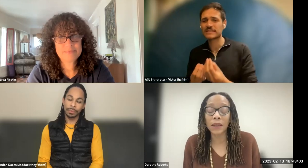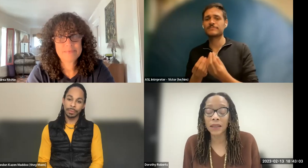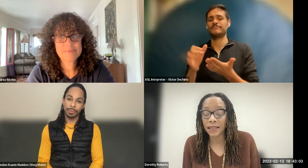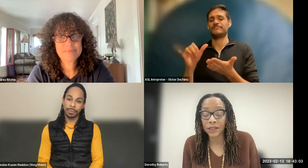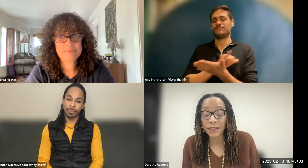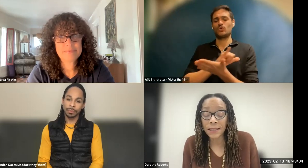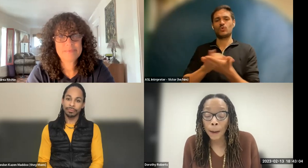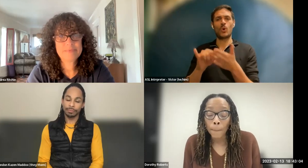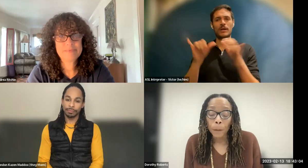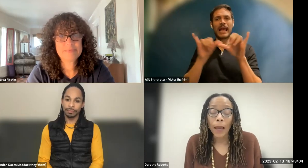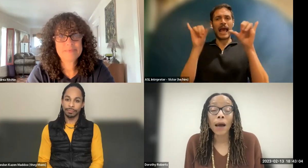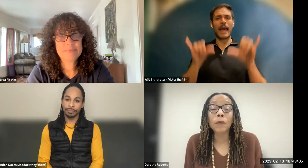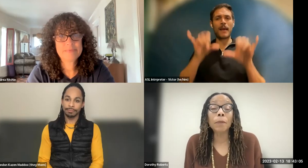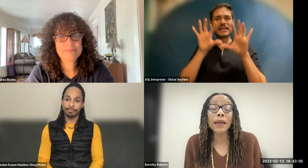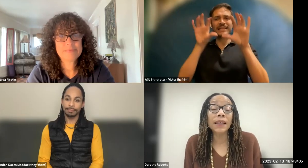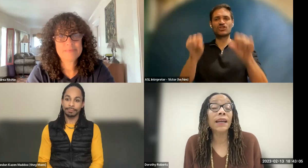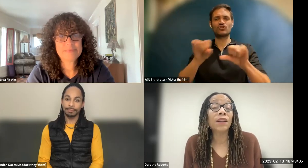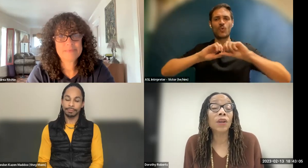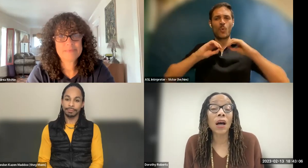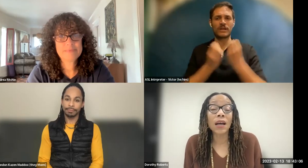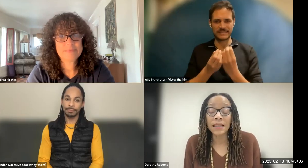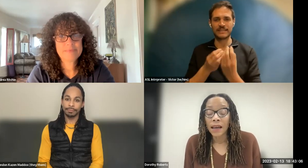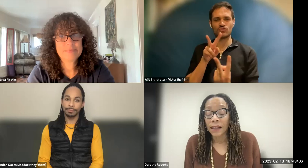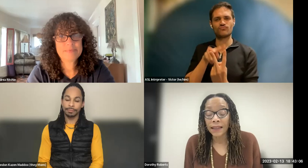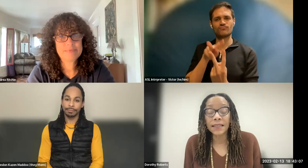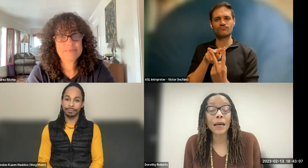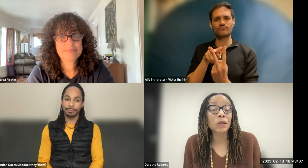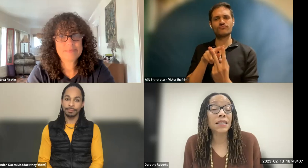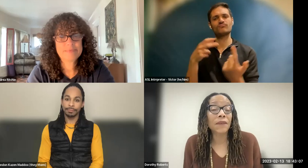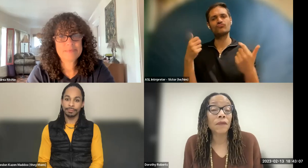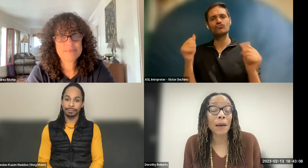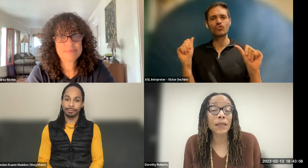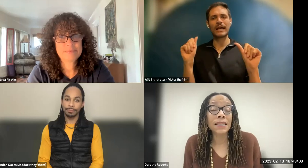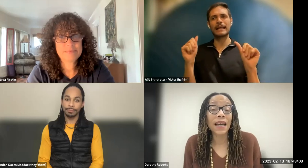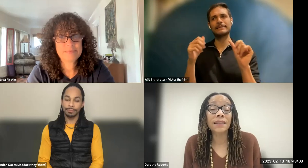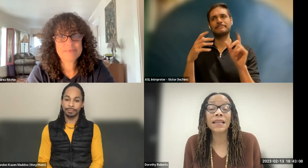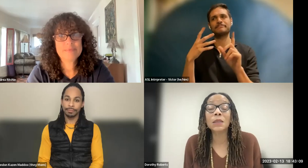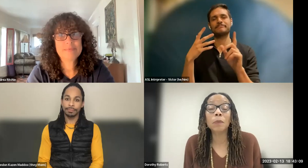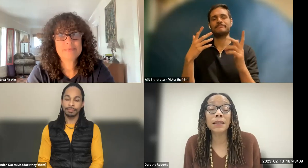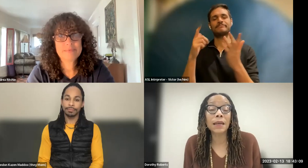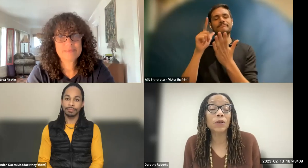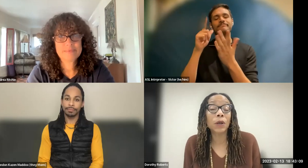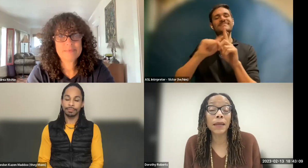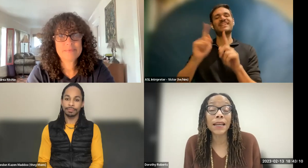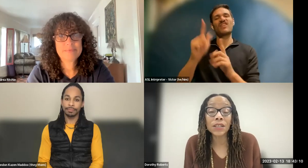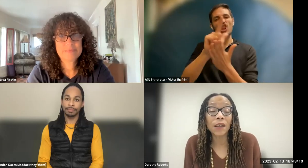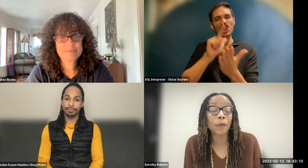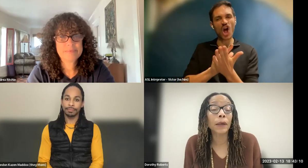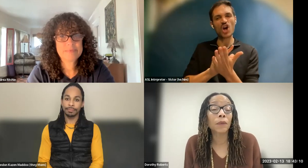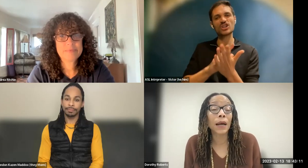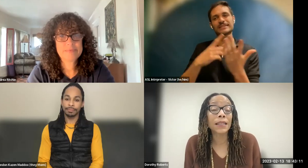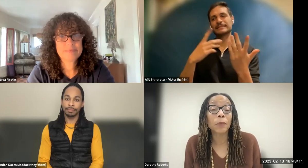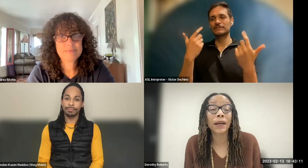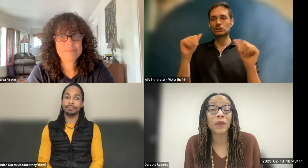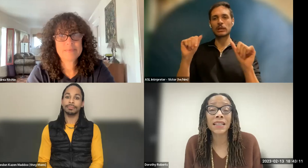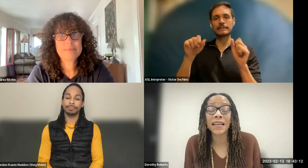abolitionist organizations. Repealing laws like the Adoption Safe Families Act that speeds up termination of